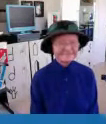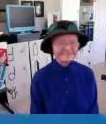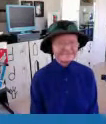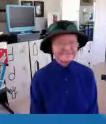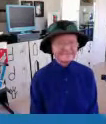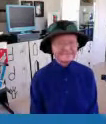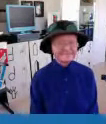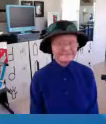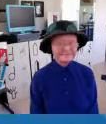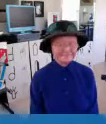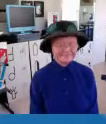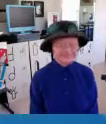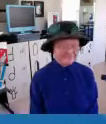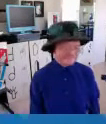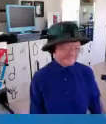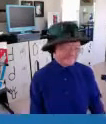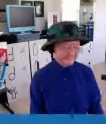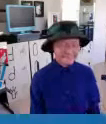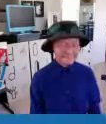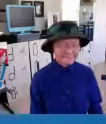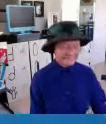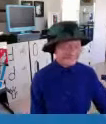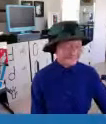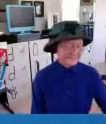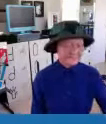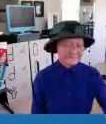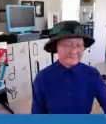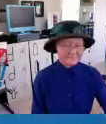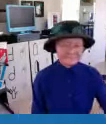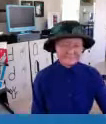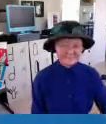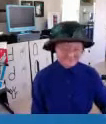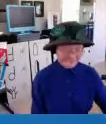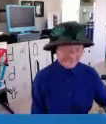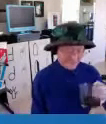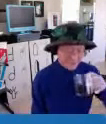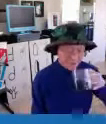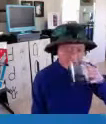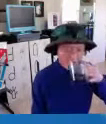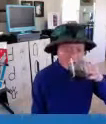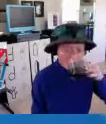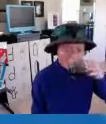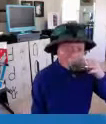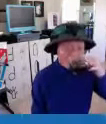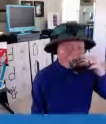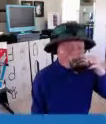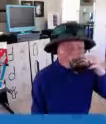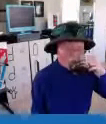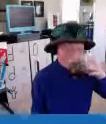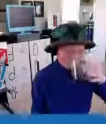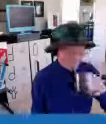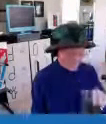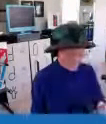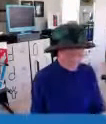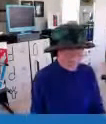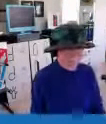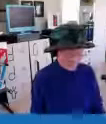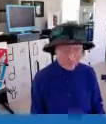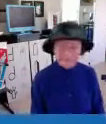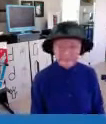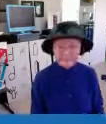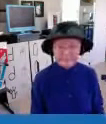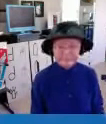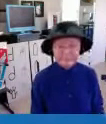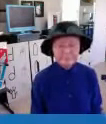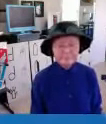I hope I can provide this. Let's see. Here we go. Okay. Here's our research database.